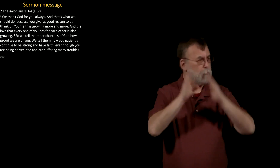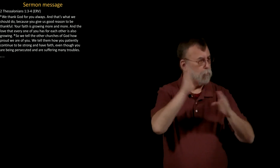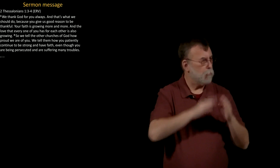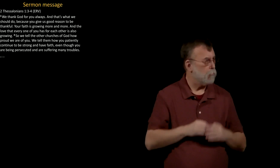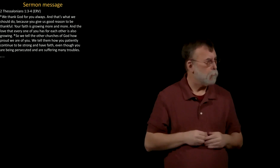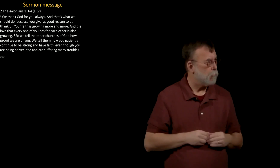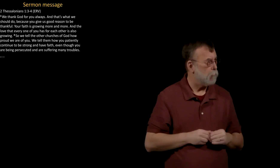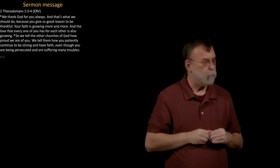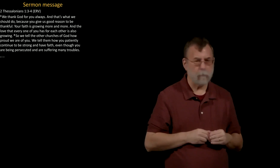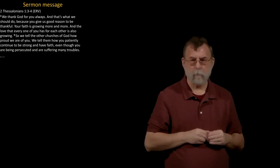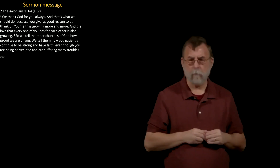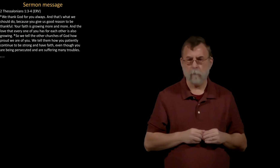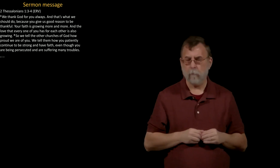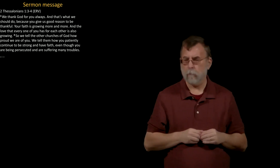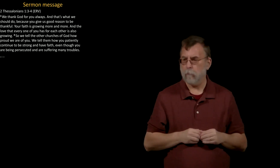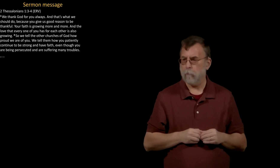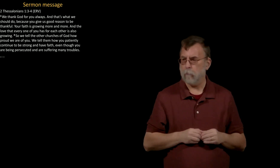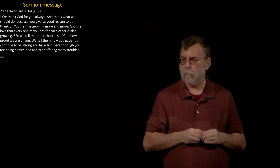suffering many troubles.